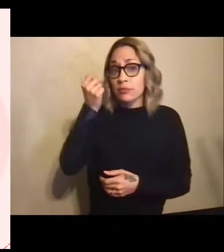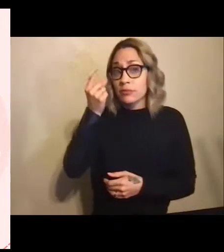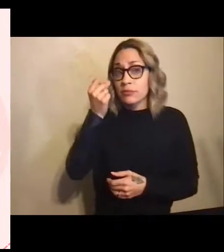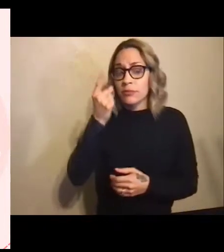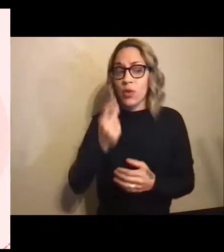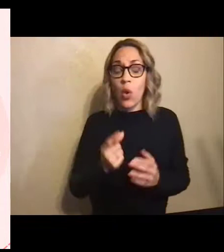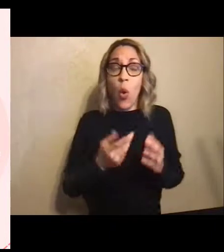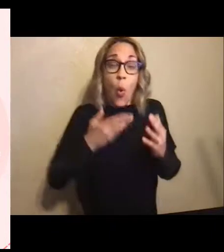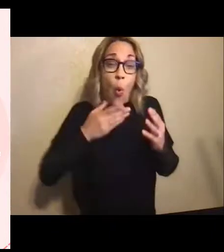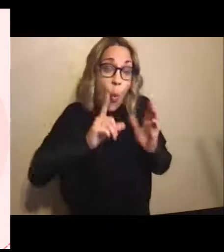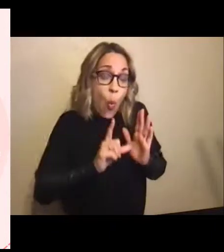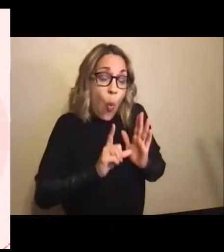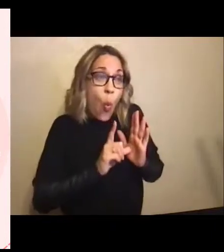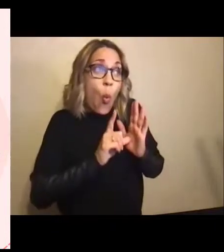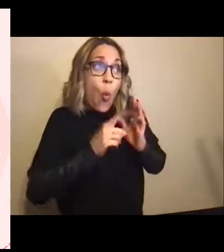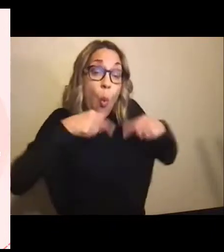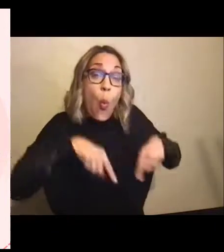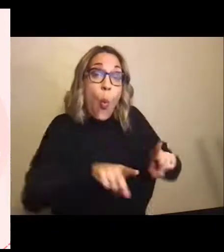process.